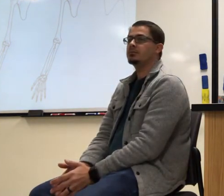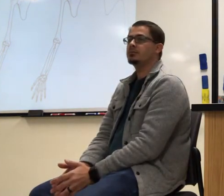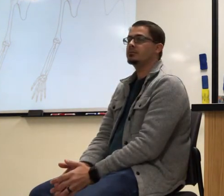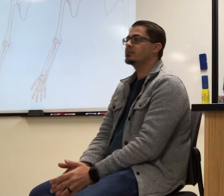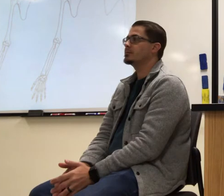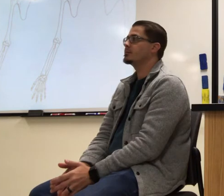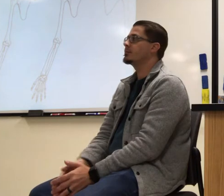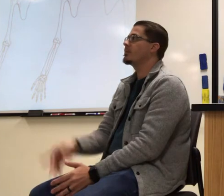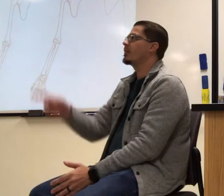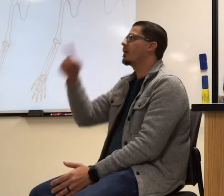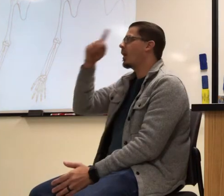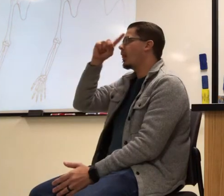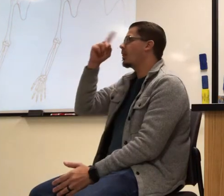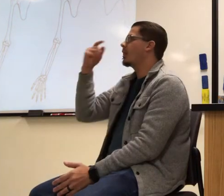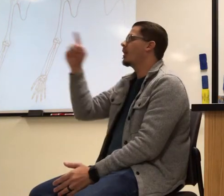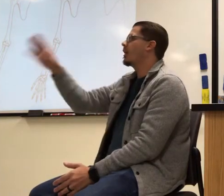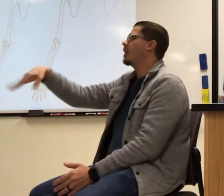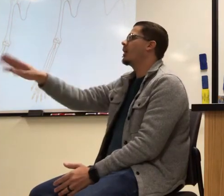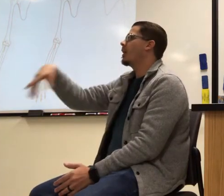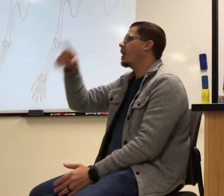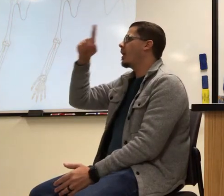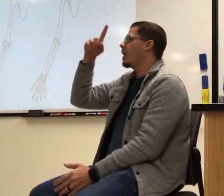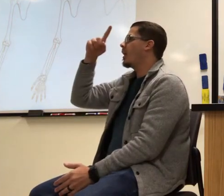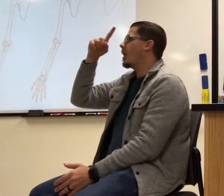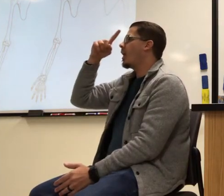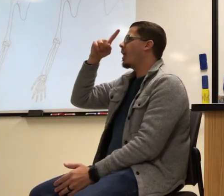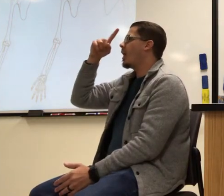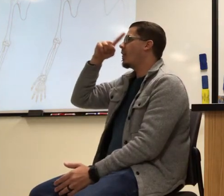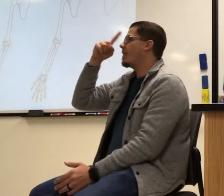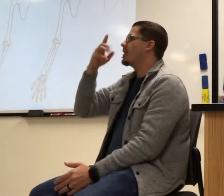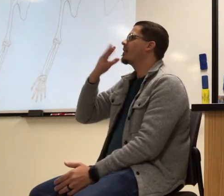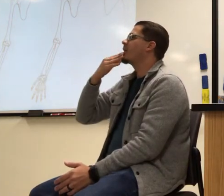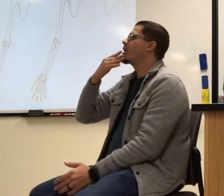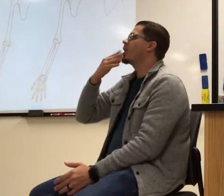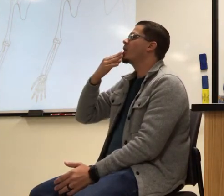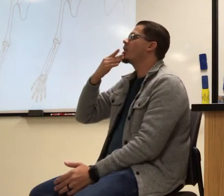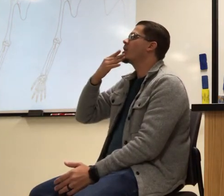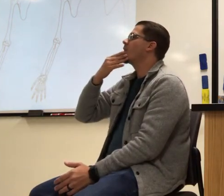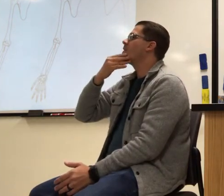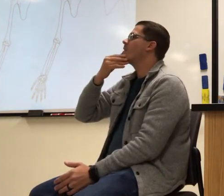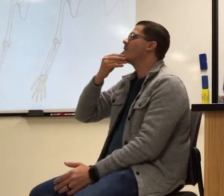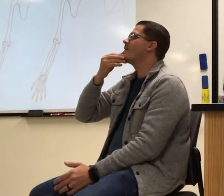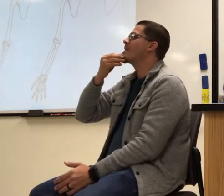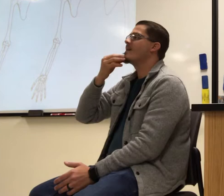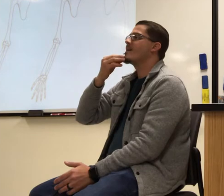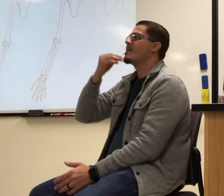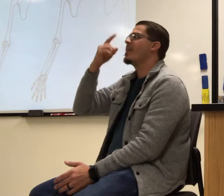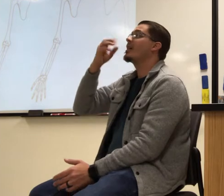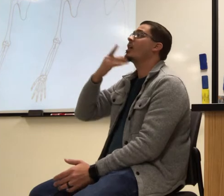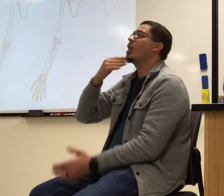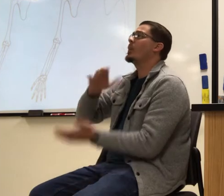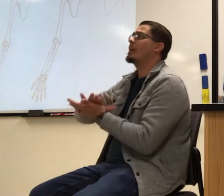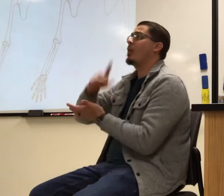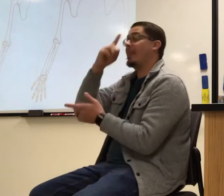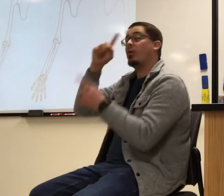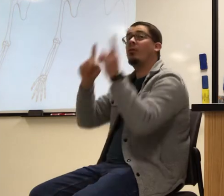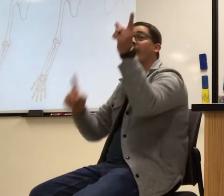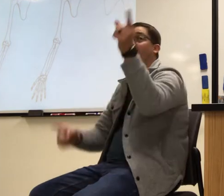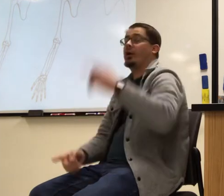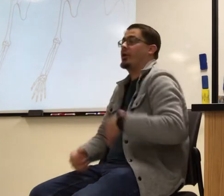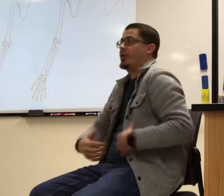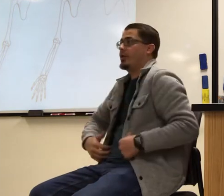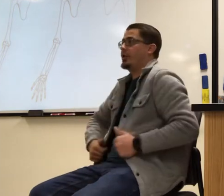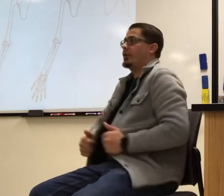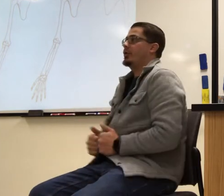I think that might be a good strategy to do for these muscles. The next category of muscles I have are, it says on your study list